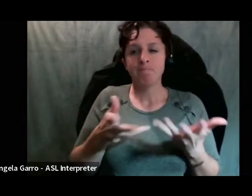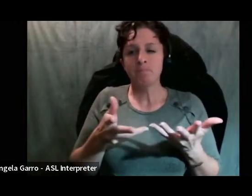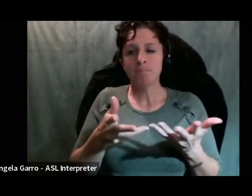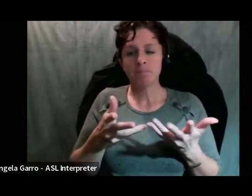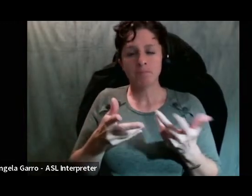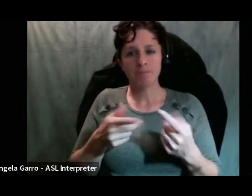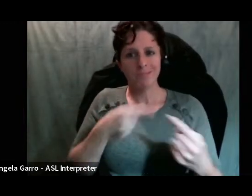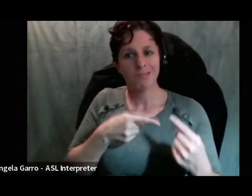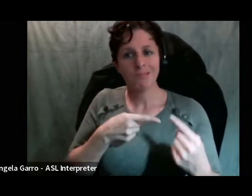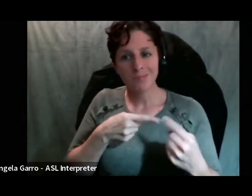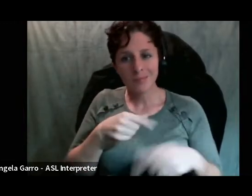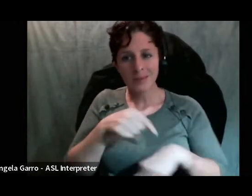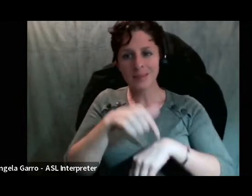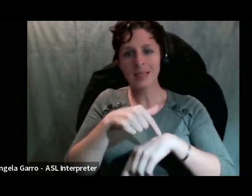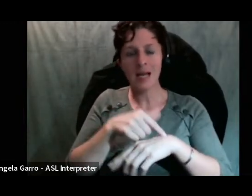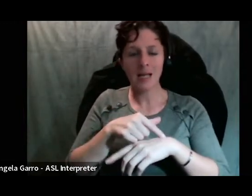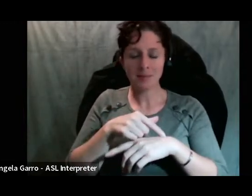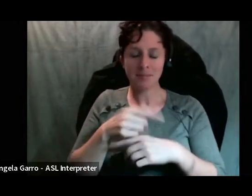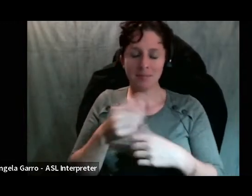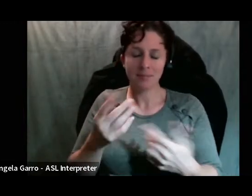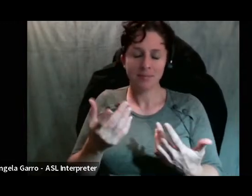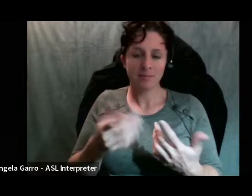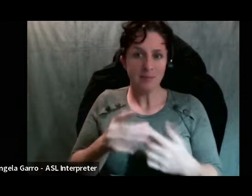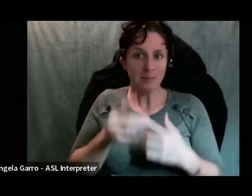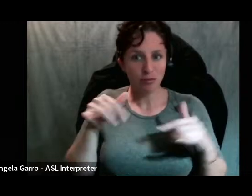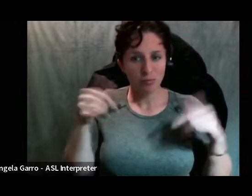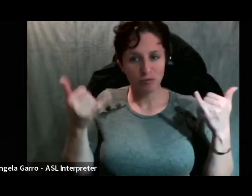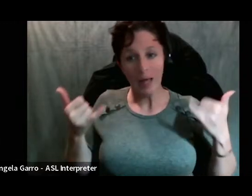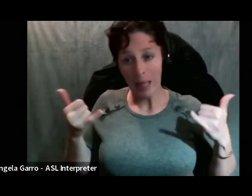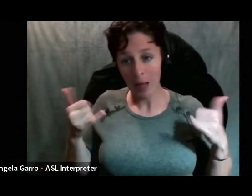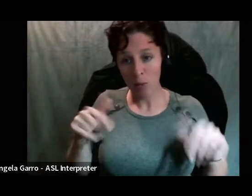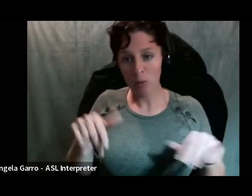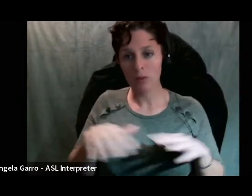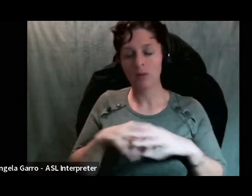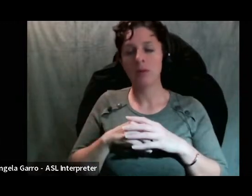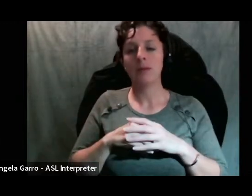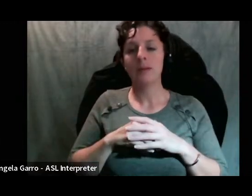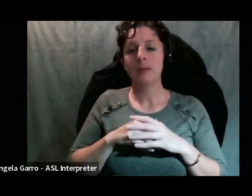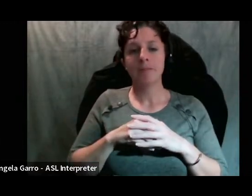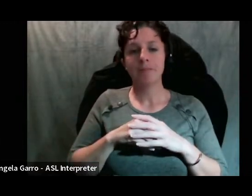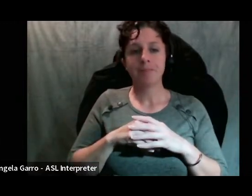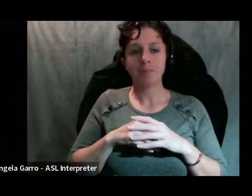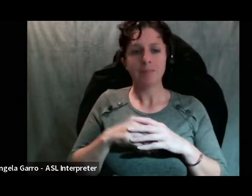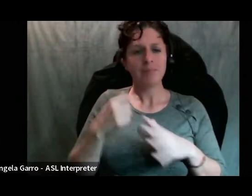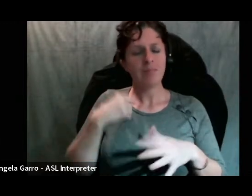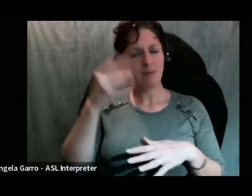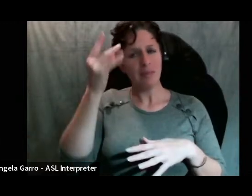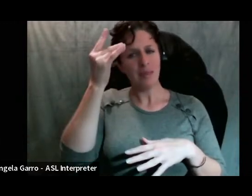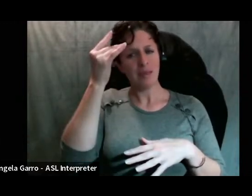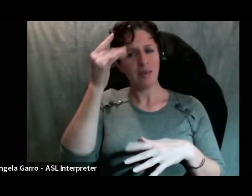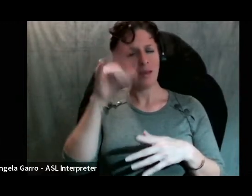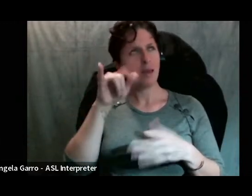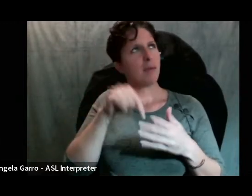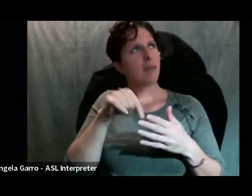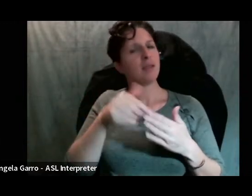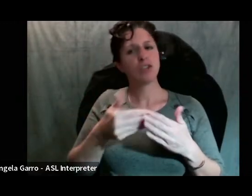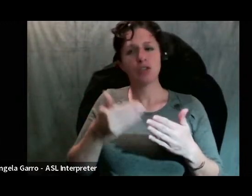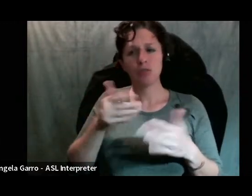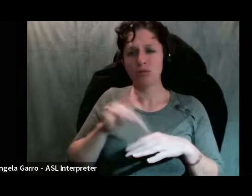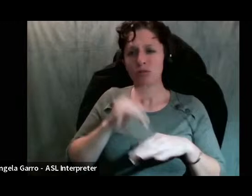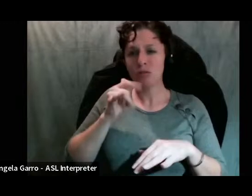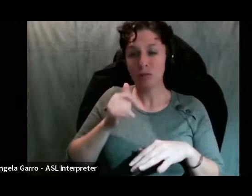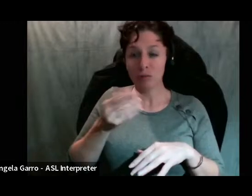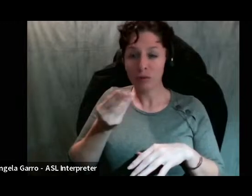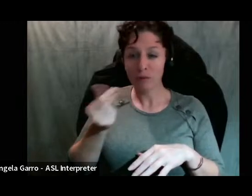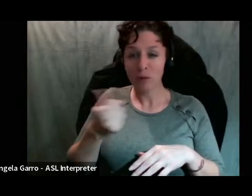troubling time, especially right now. And I was thinking about this earlier, and a few of my